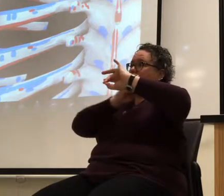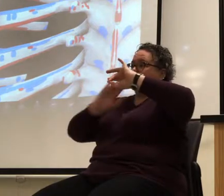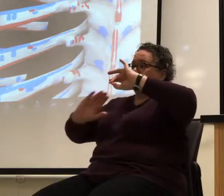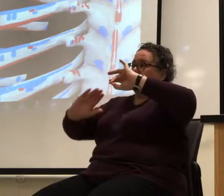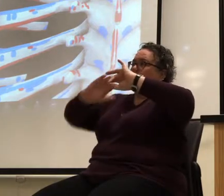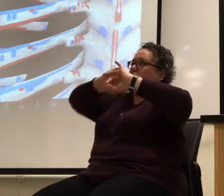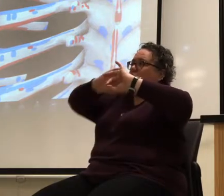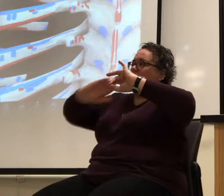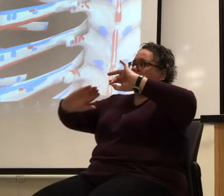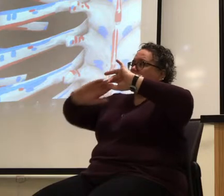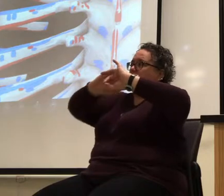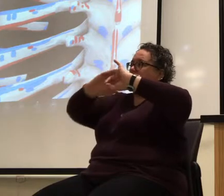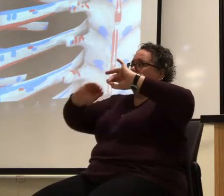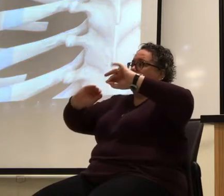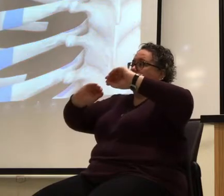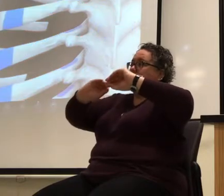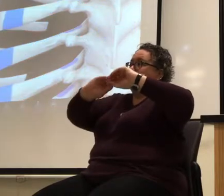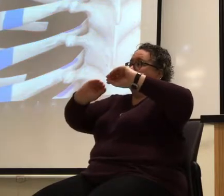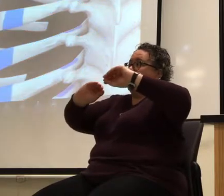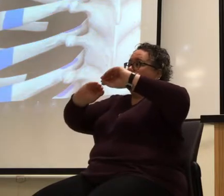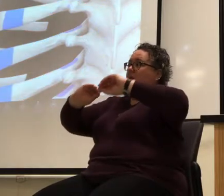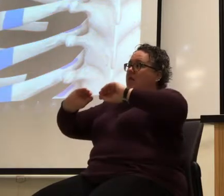They call it the OI map.